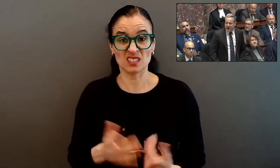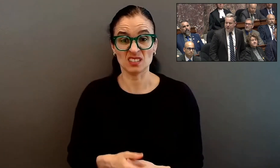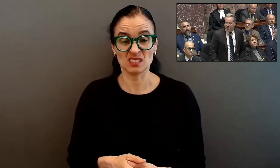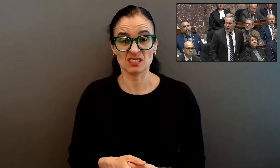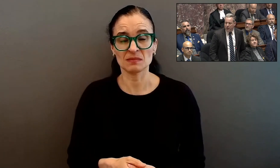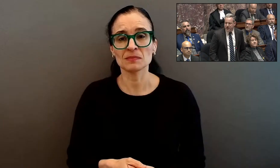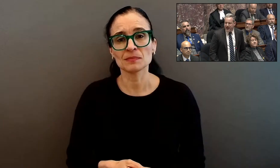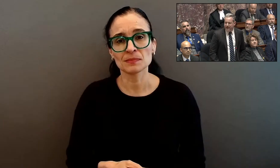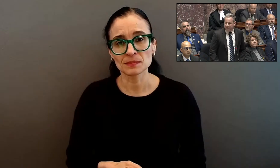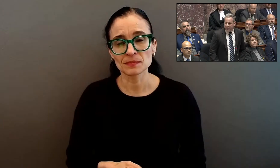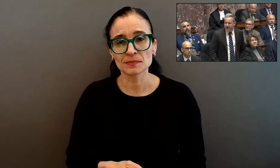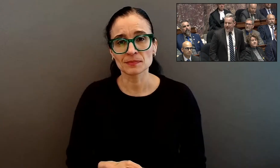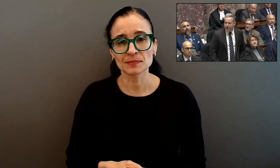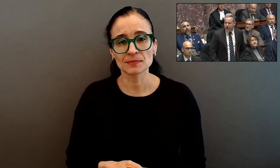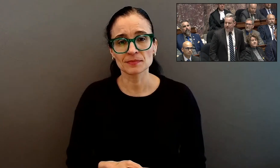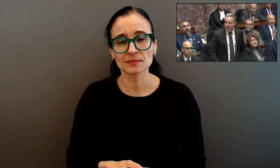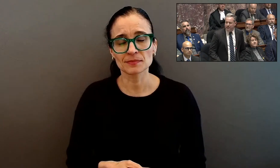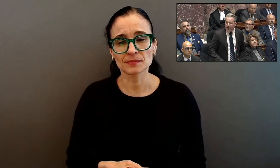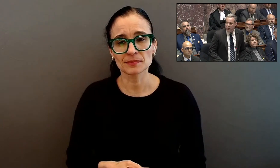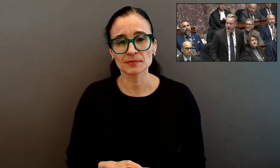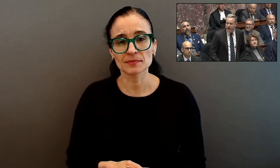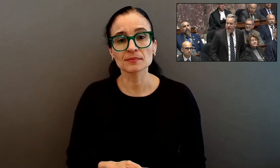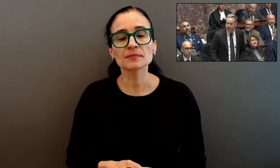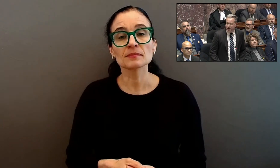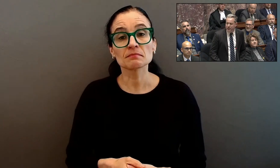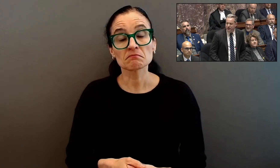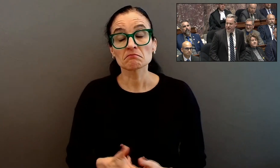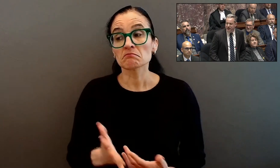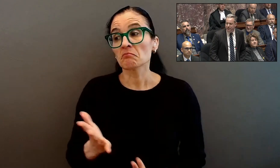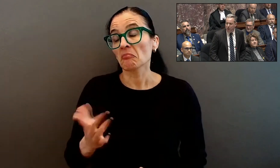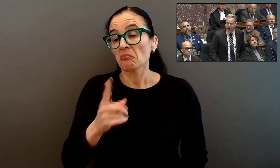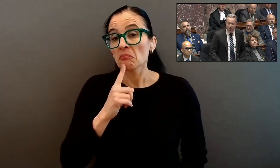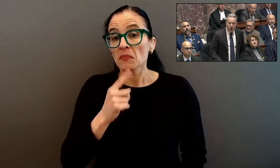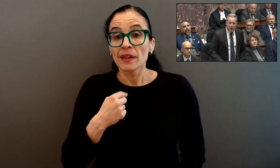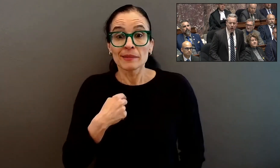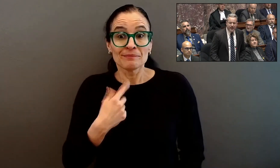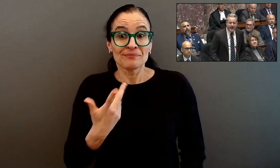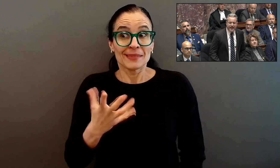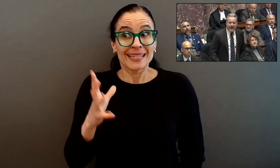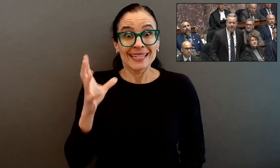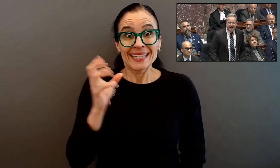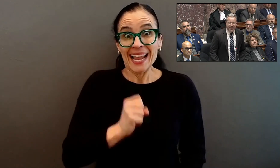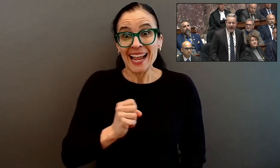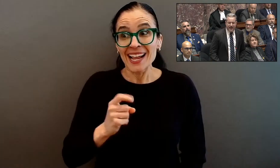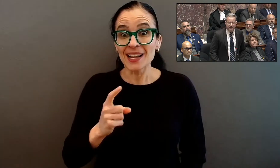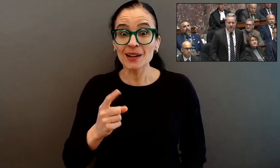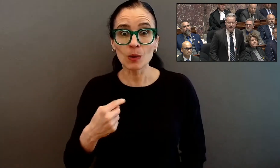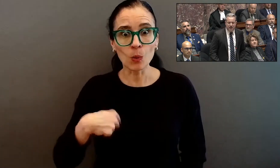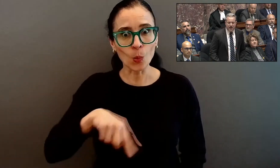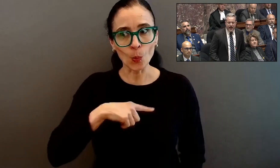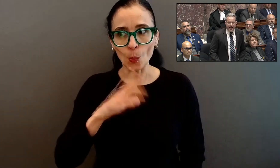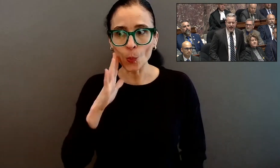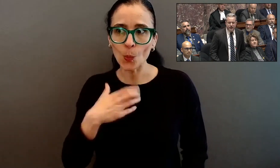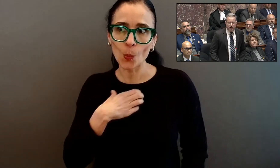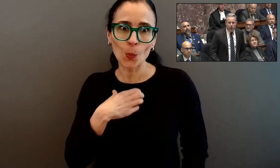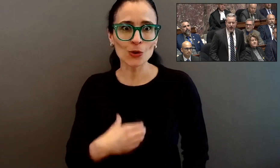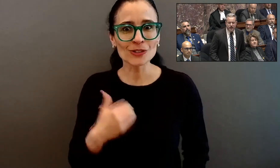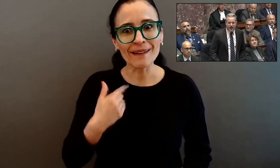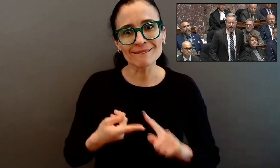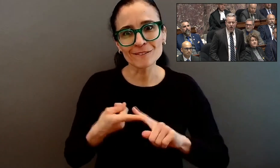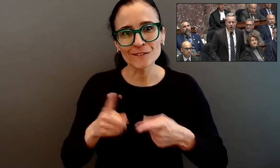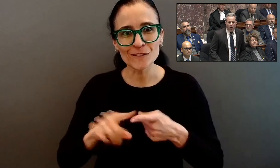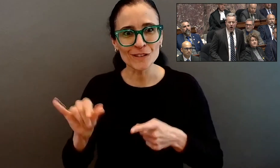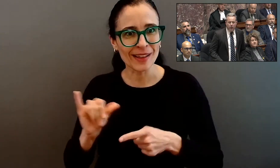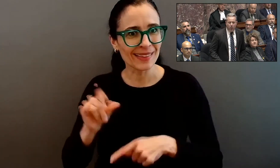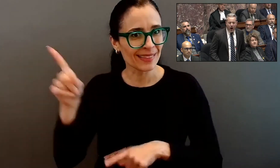I guess we could all wish to have a friend like the Premier, but my question to the Premier is a simple one. Will he get up today and answer the